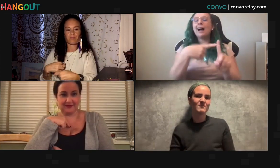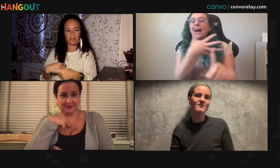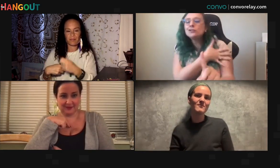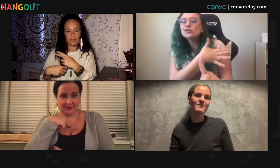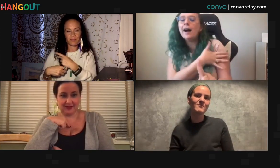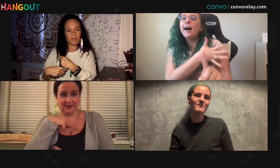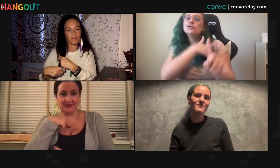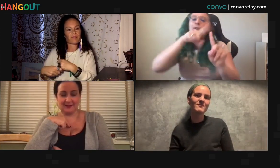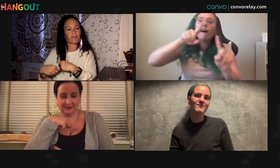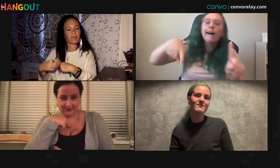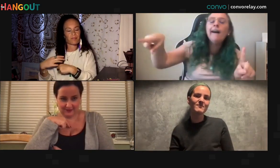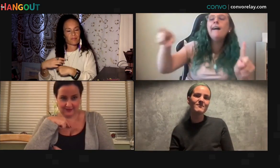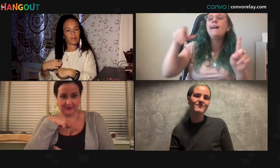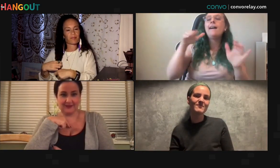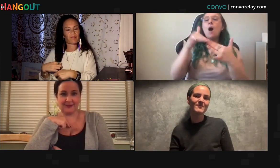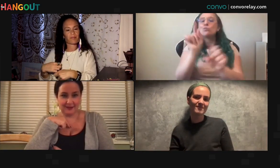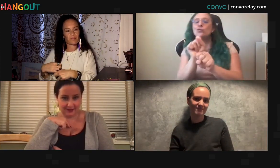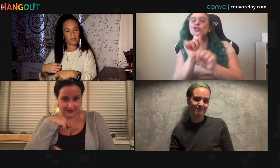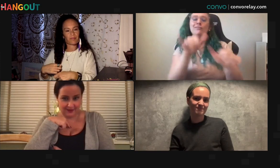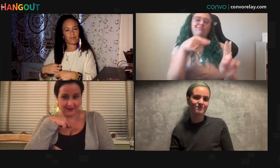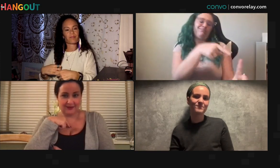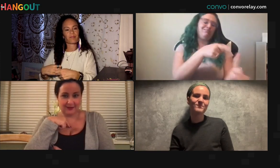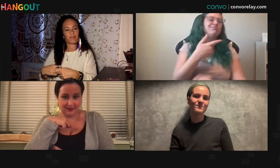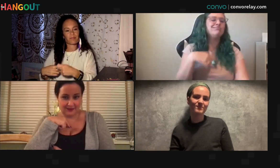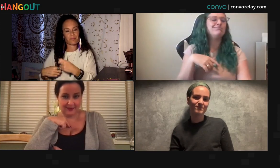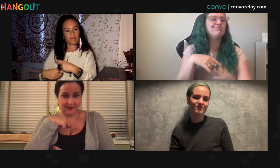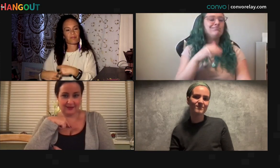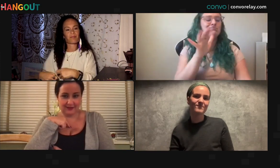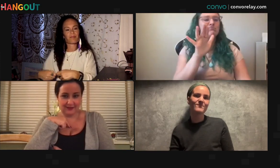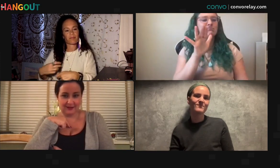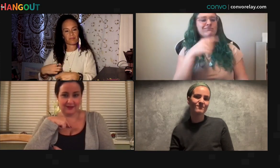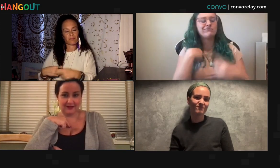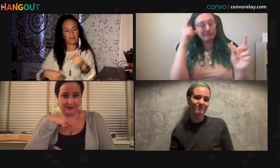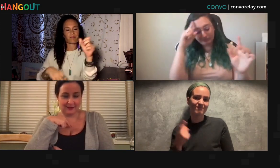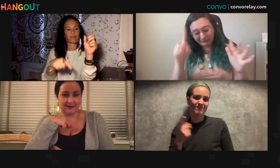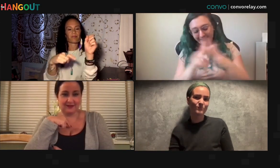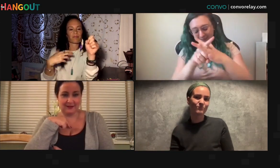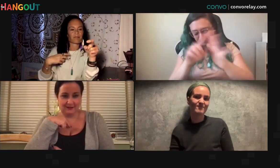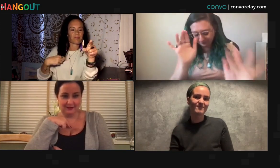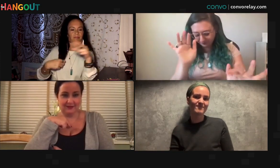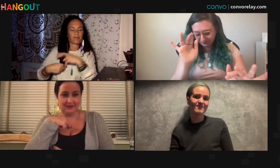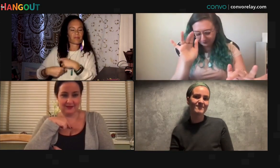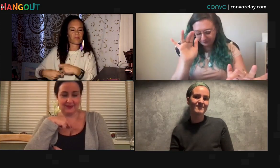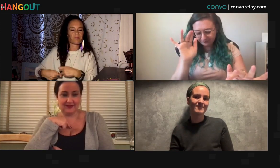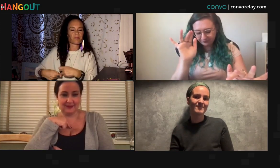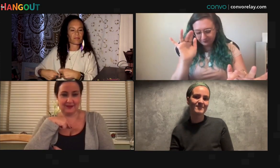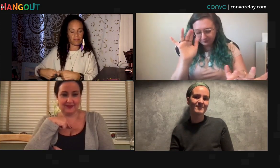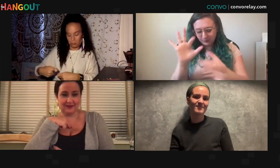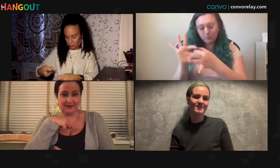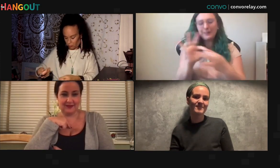of it's in it's related to a lot of energy based feelings. Mhm.